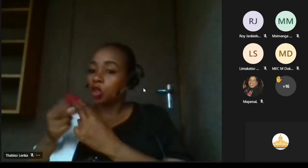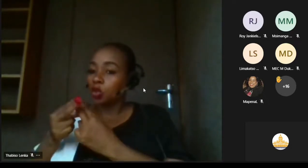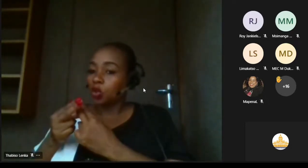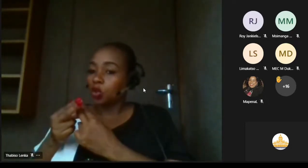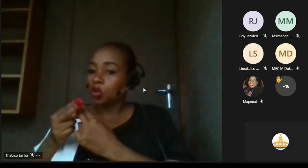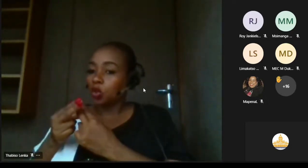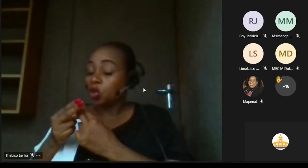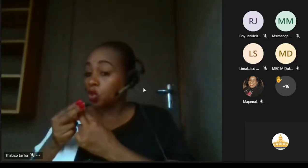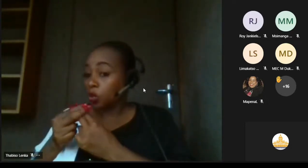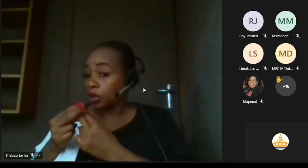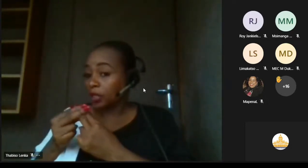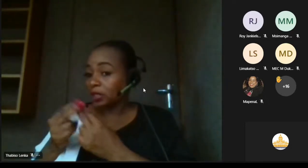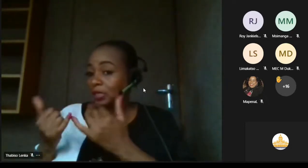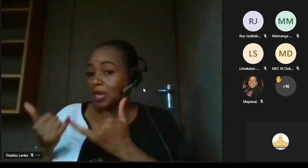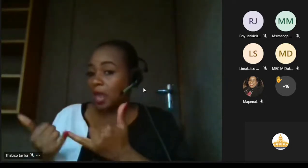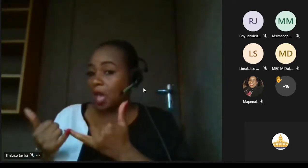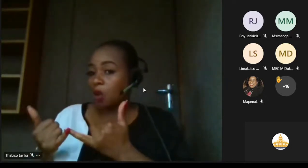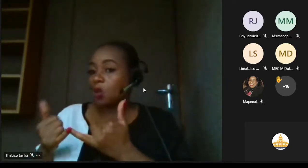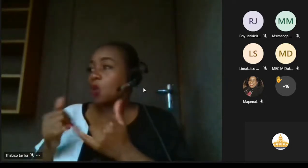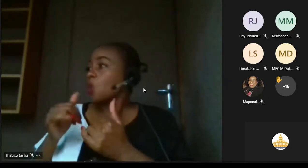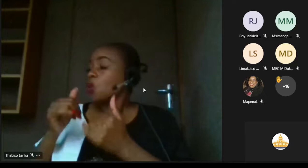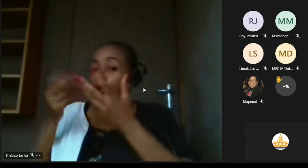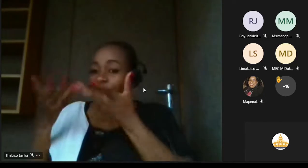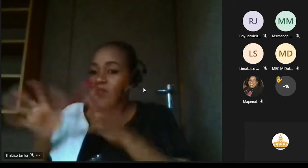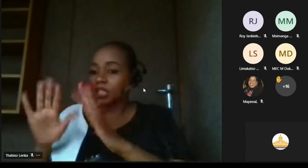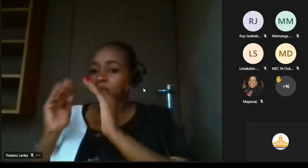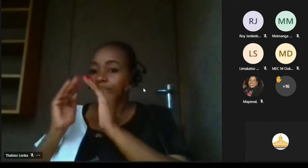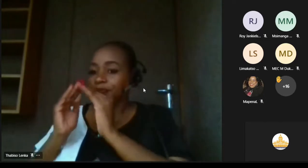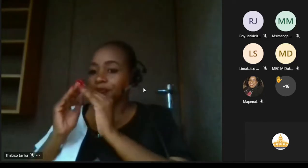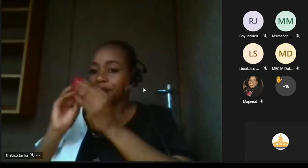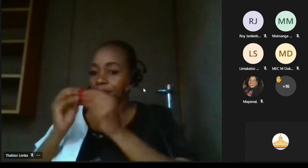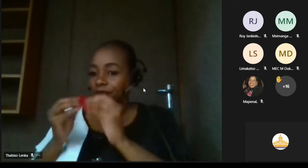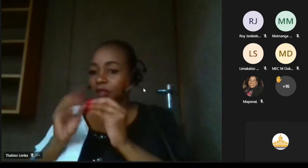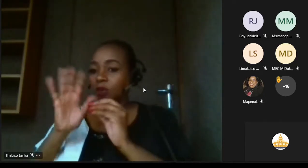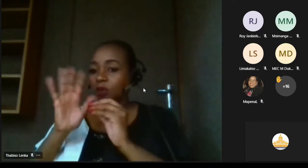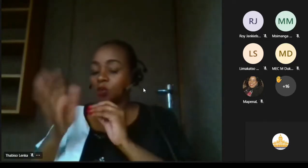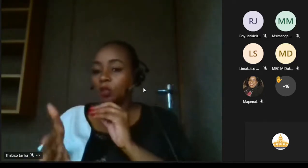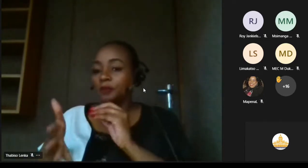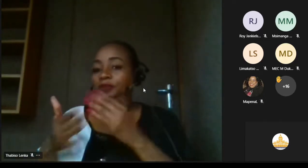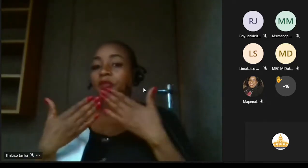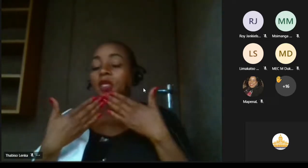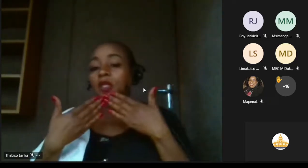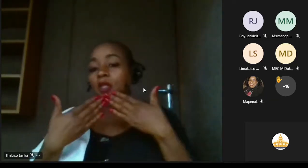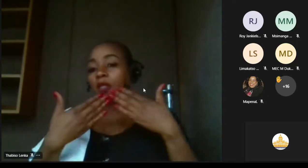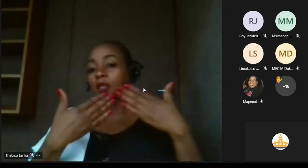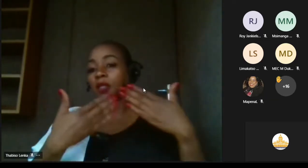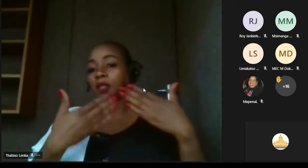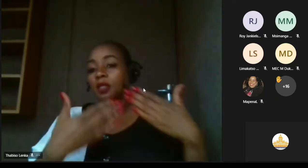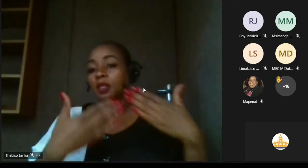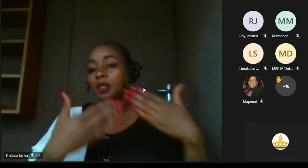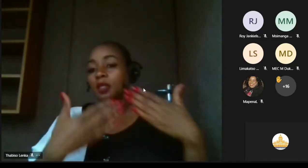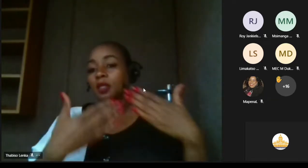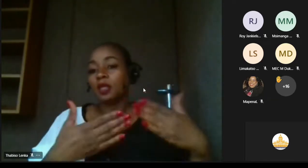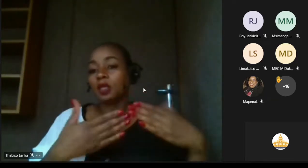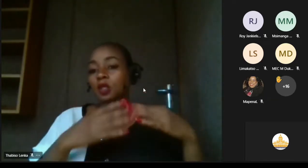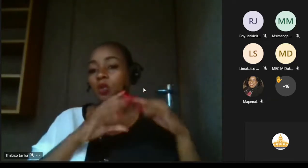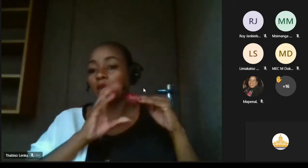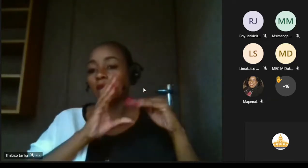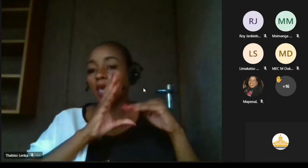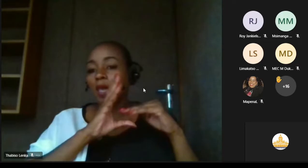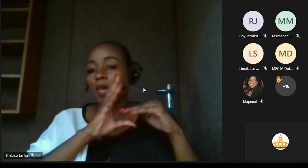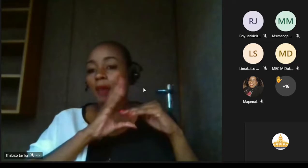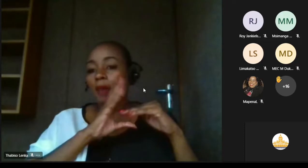a hore re qetelle di CRU units tsa rona eo e le hore nka bua ka yona. Thank you, Honorable MC. Dr. Silver City,